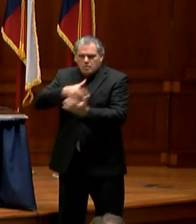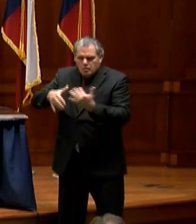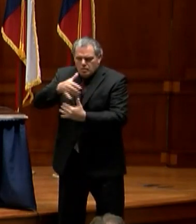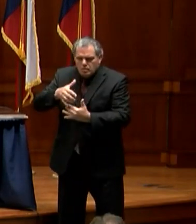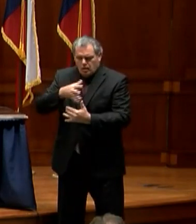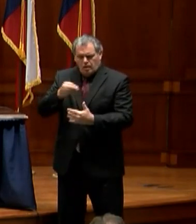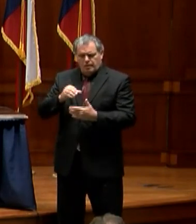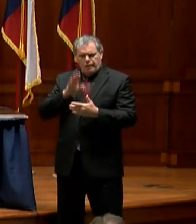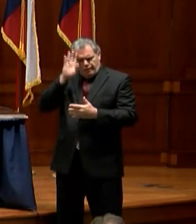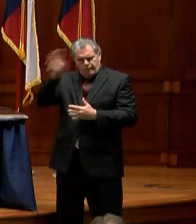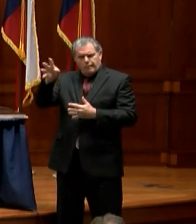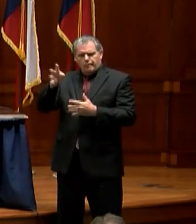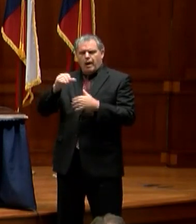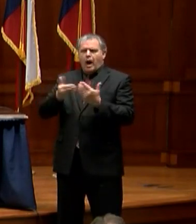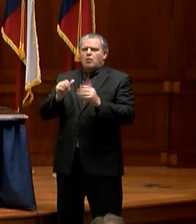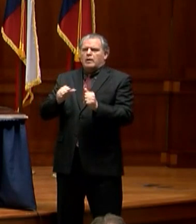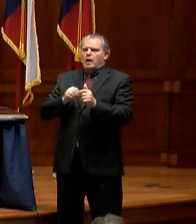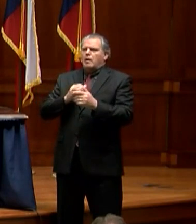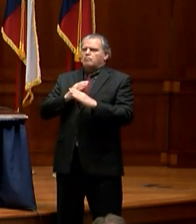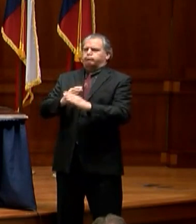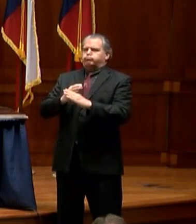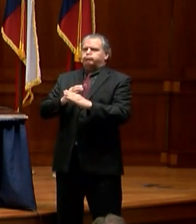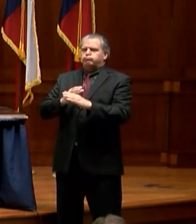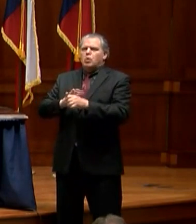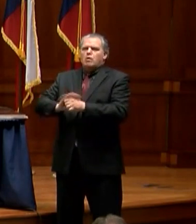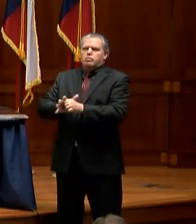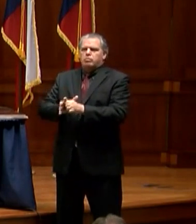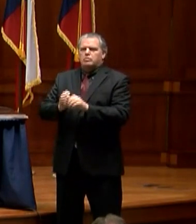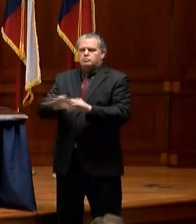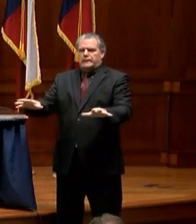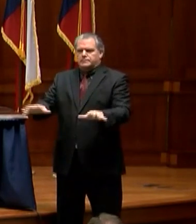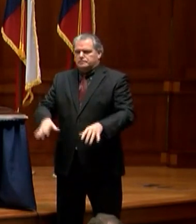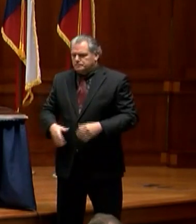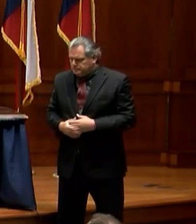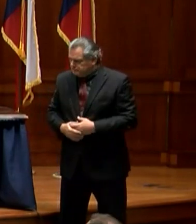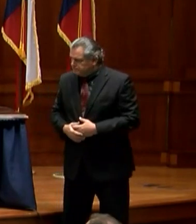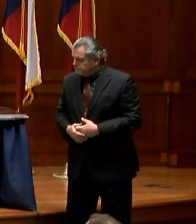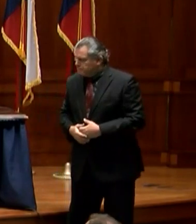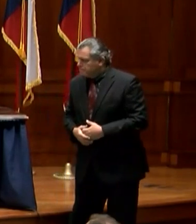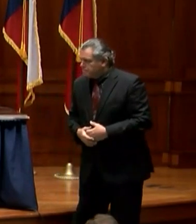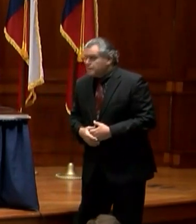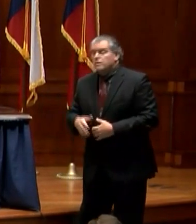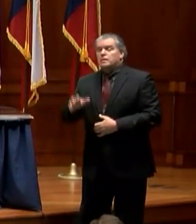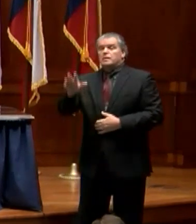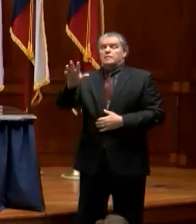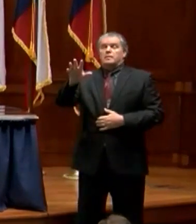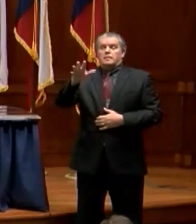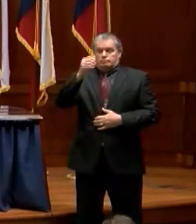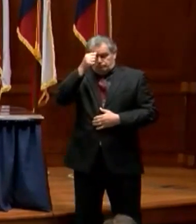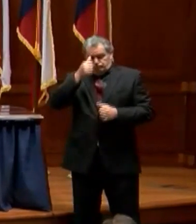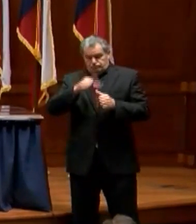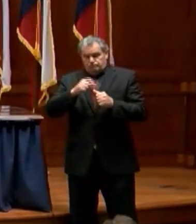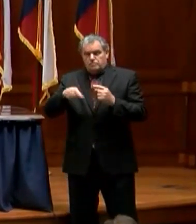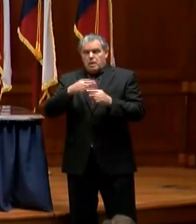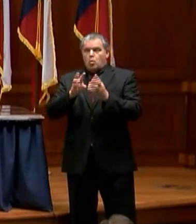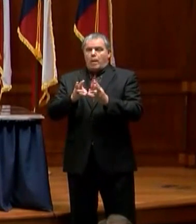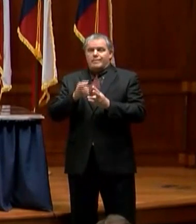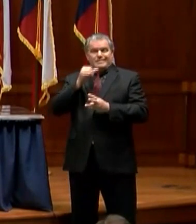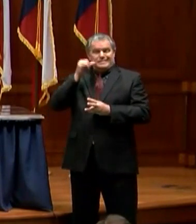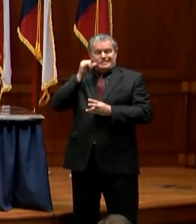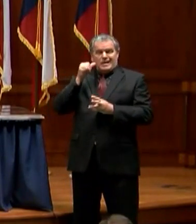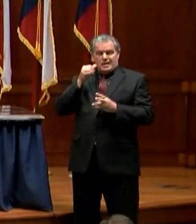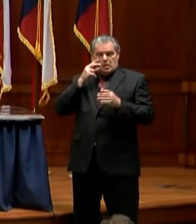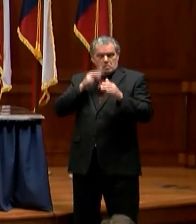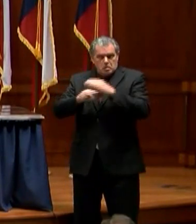this easier for all of us going forward. Thank you. Thank you. Do you want to say anything about the weather? Quickly on the weather, as you know, forecast changed. Yesterday we